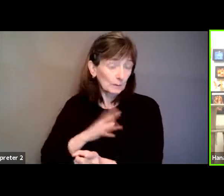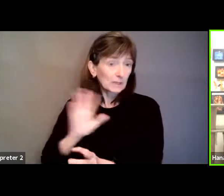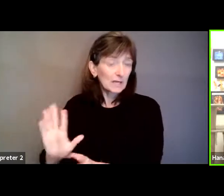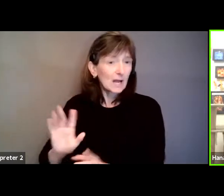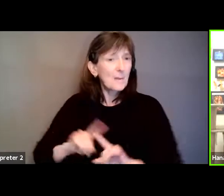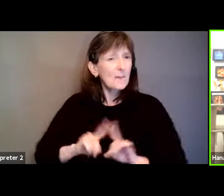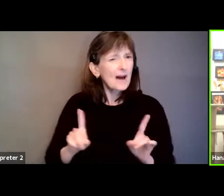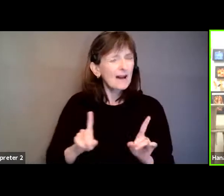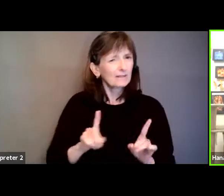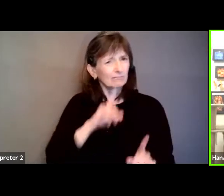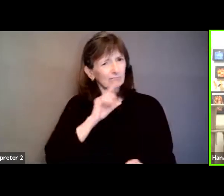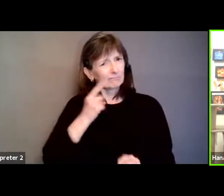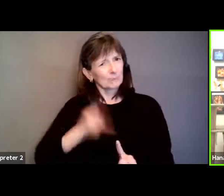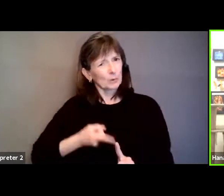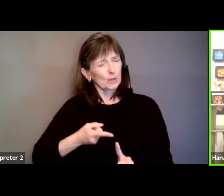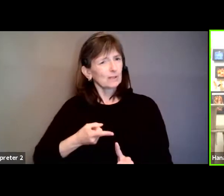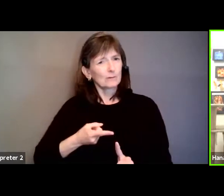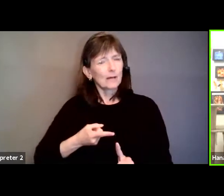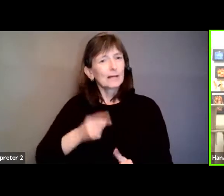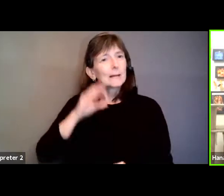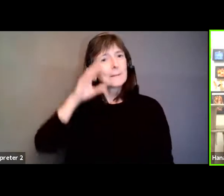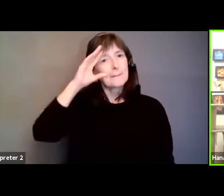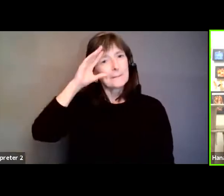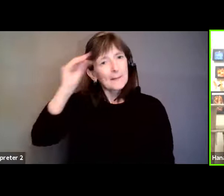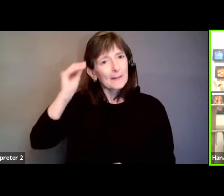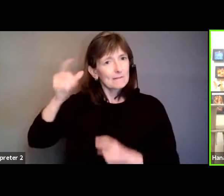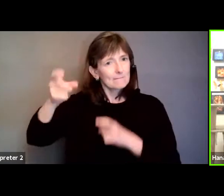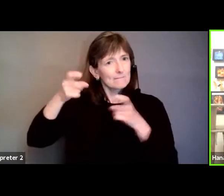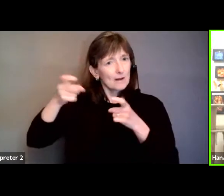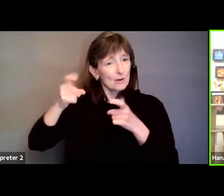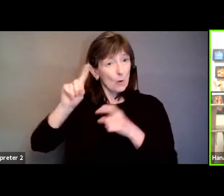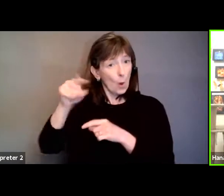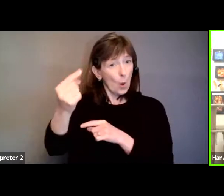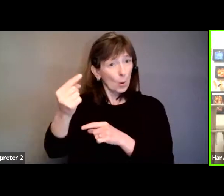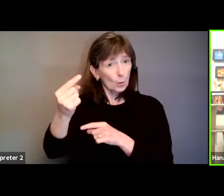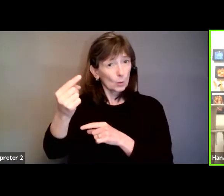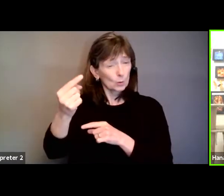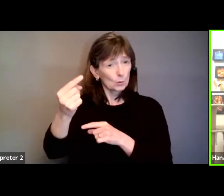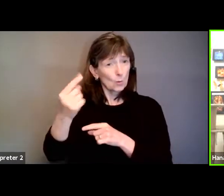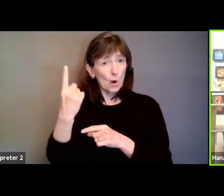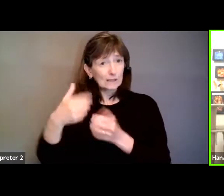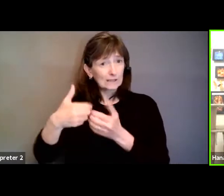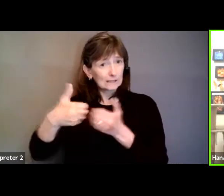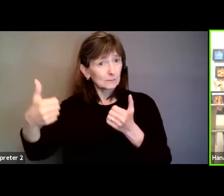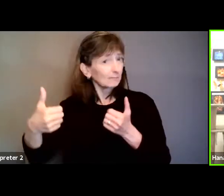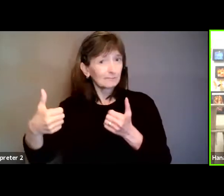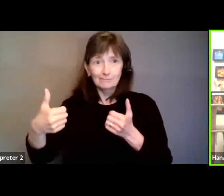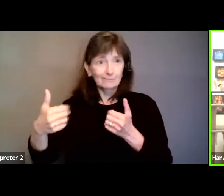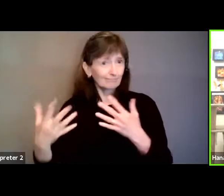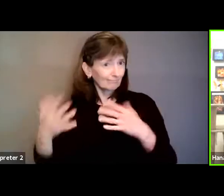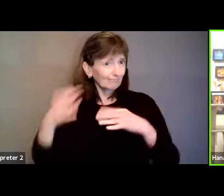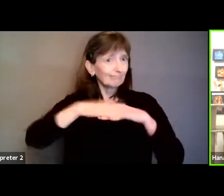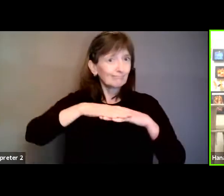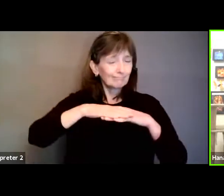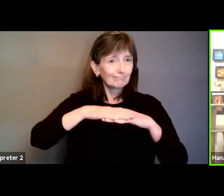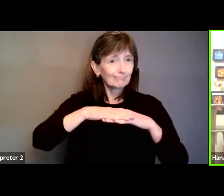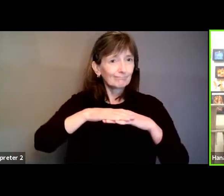misogyny is not a standalone issue. It intersects with racism, ableism,